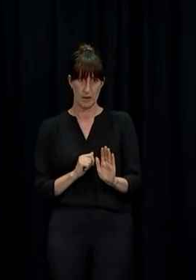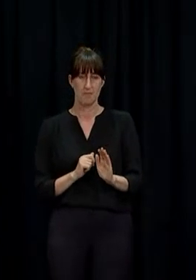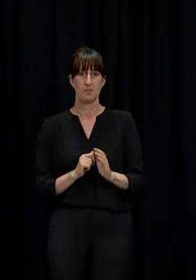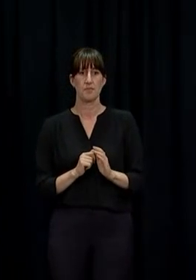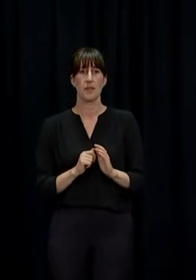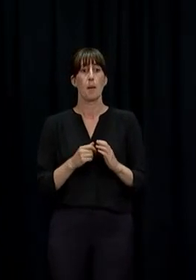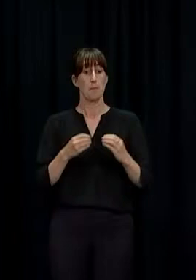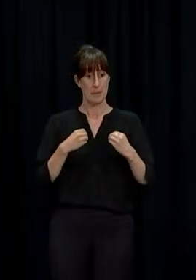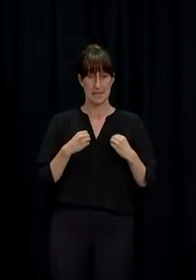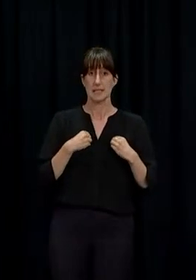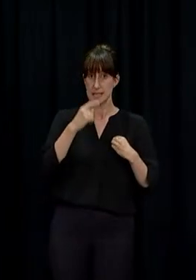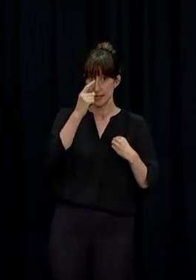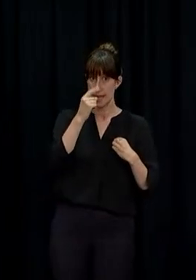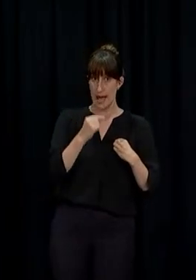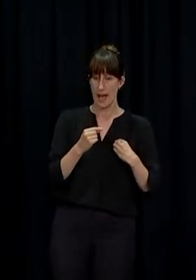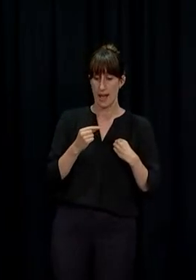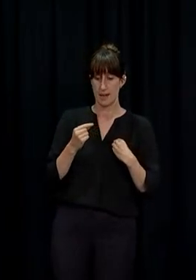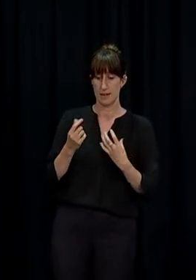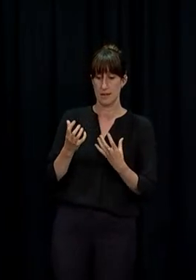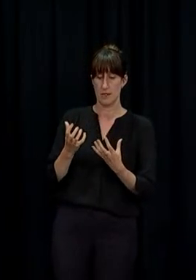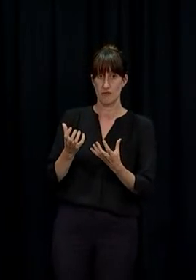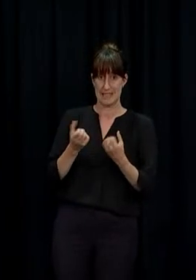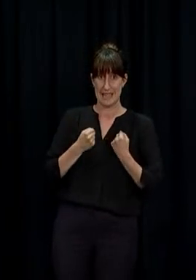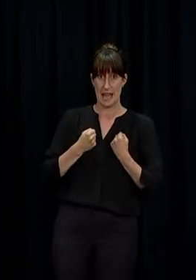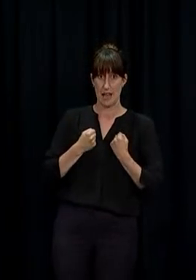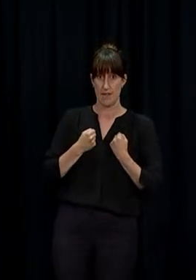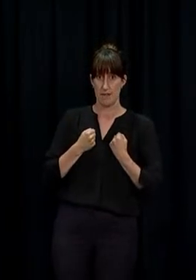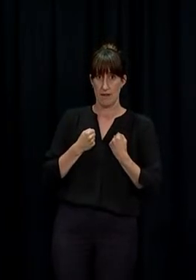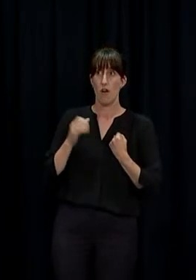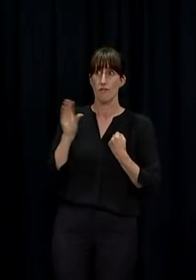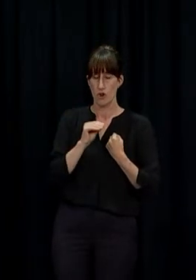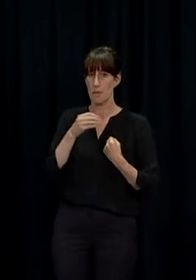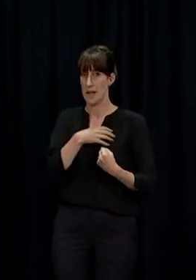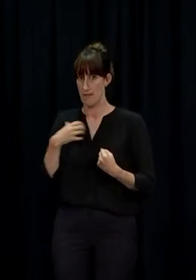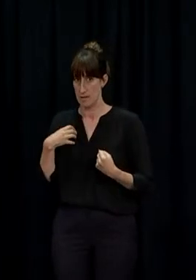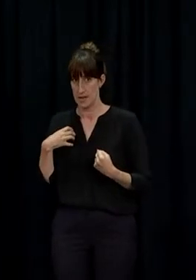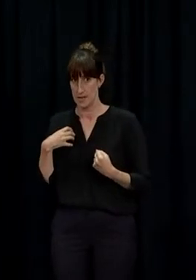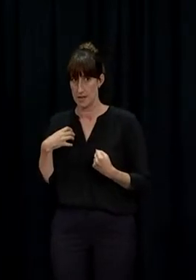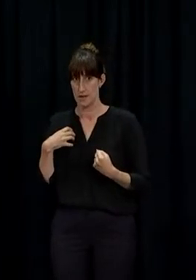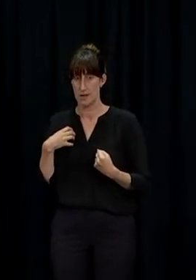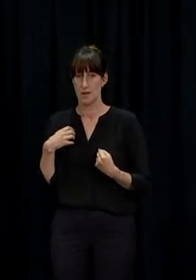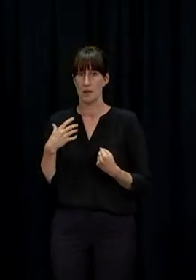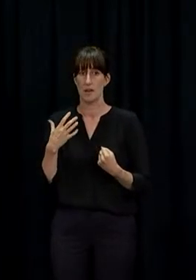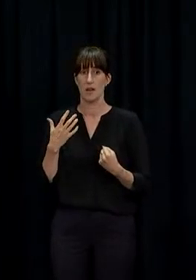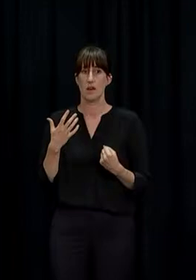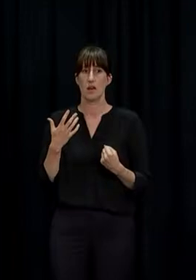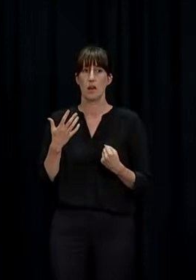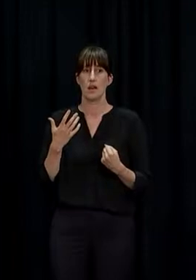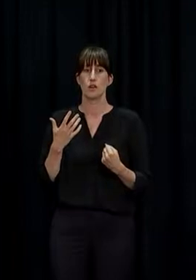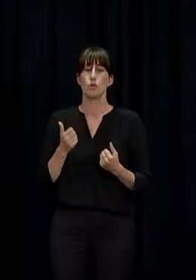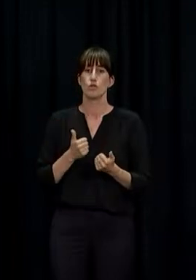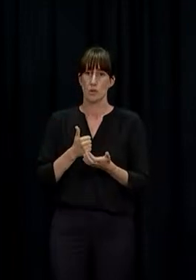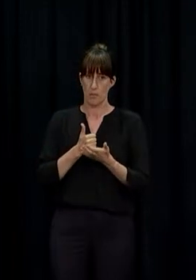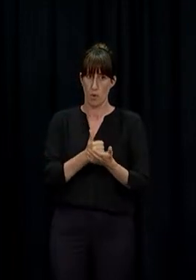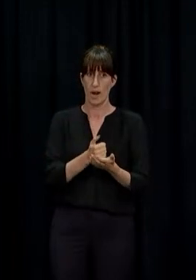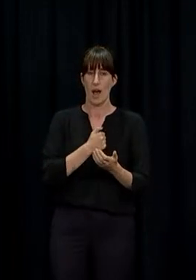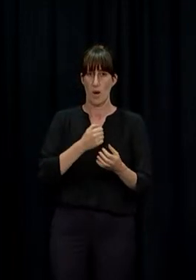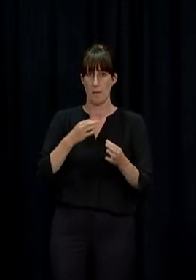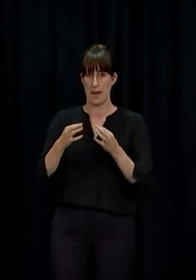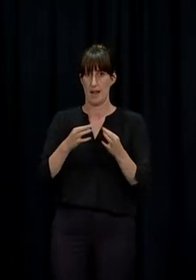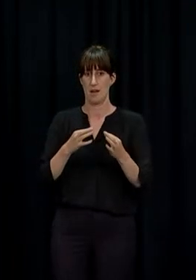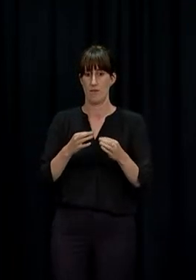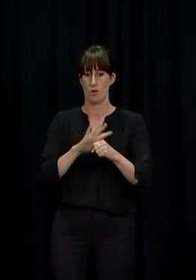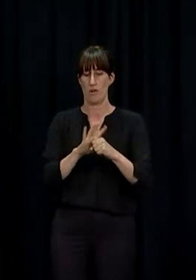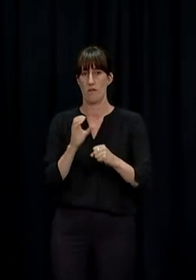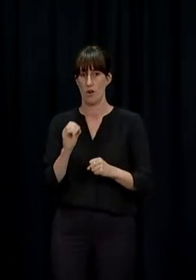including from the government supply, as and when they need it, to support the plan that we have for Omicron. We are and